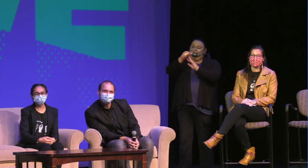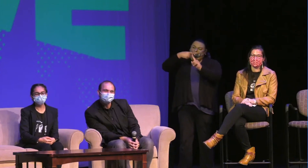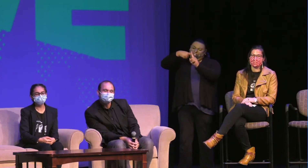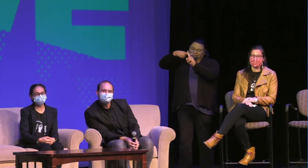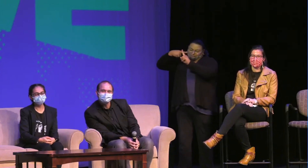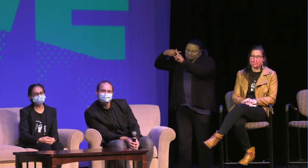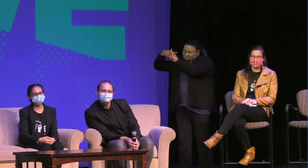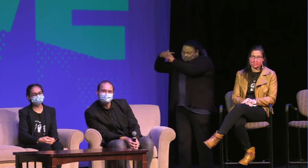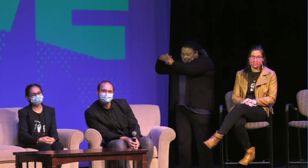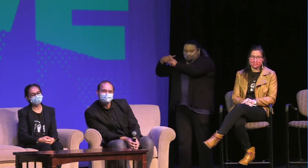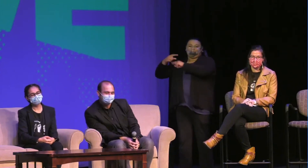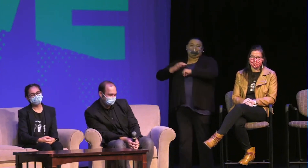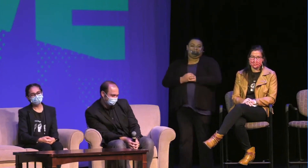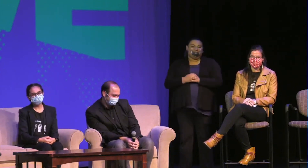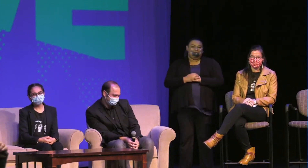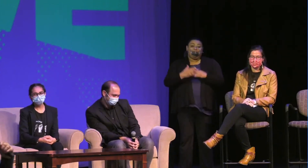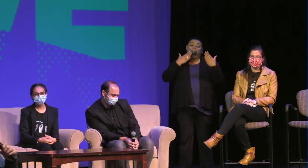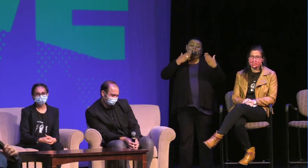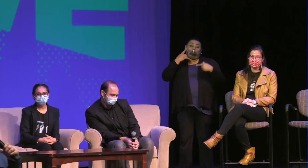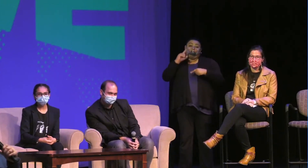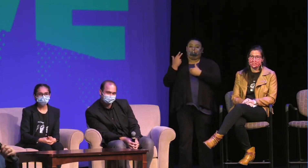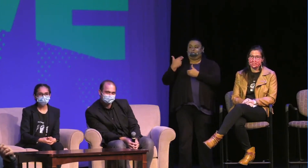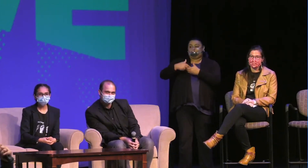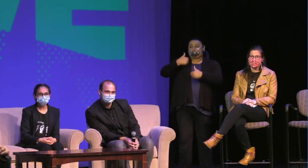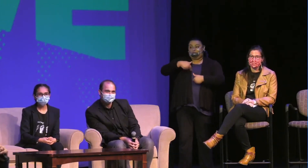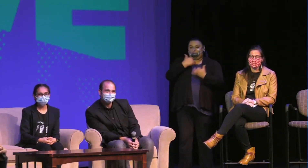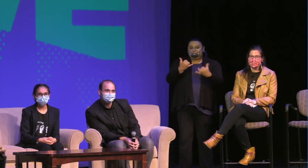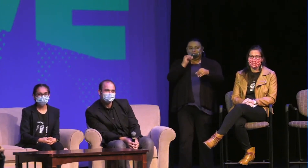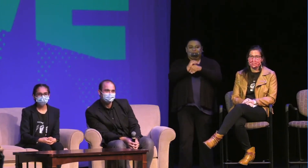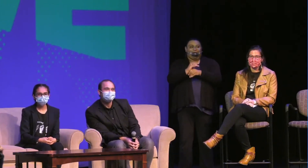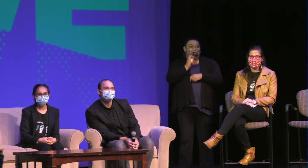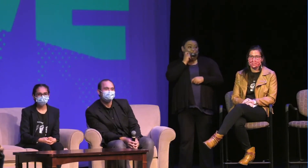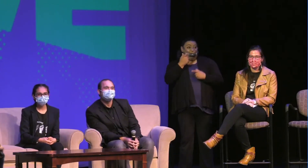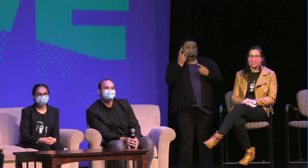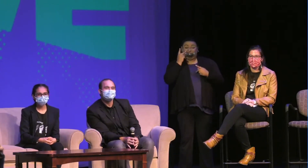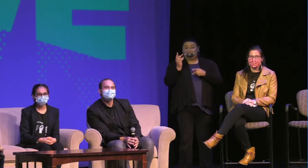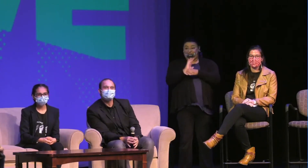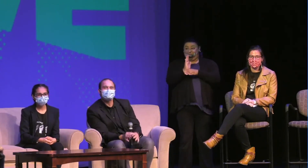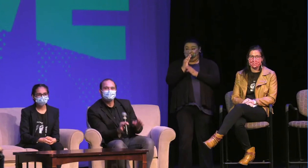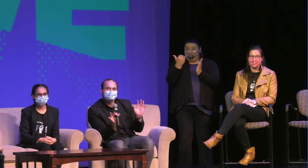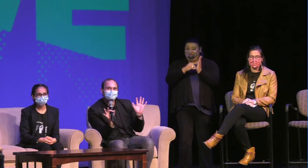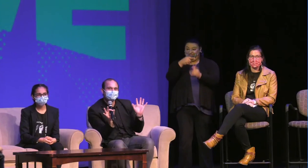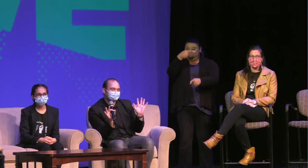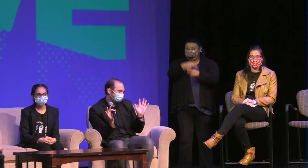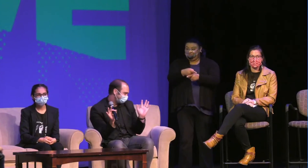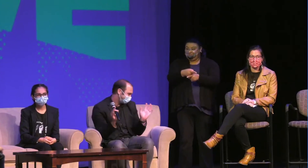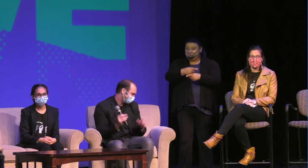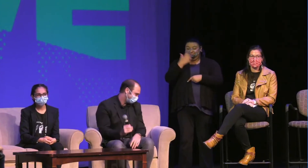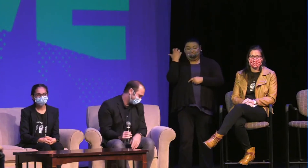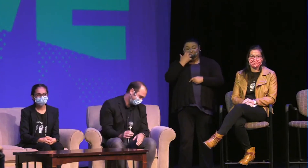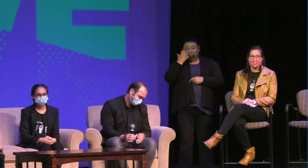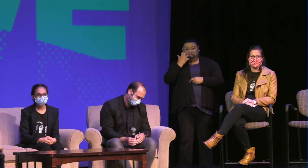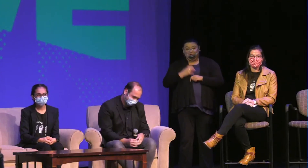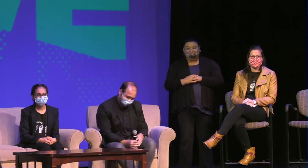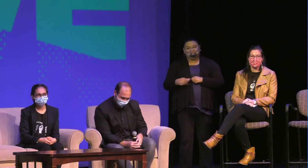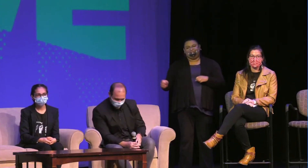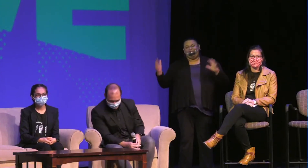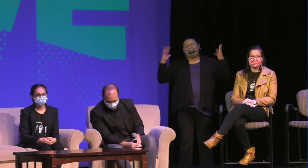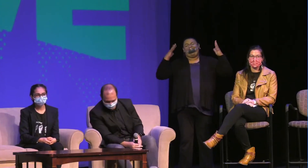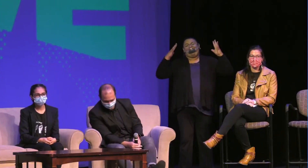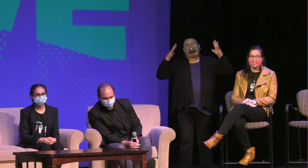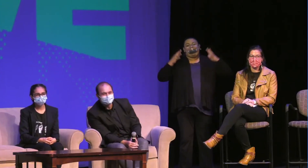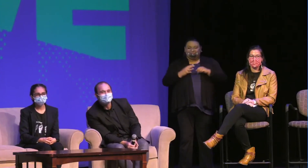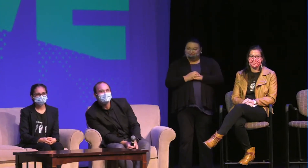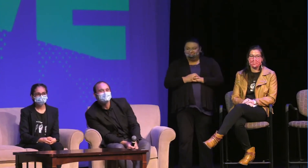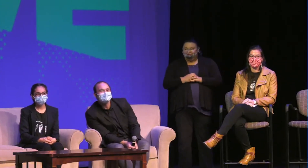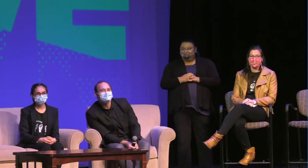Thank you for being with us tonight. How cool was it to see a movie again? It's been a long time since we've seen a movie. So have a